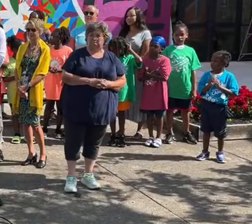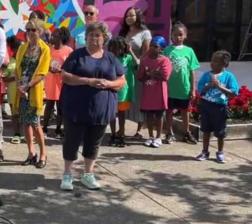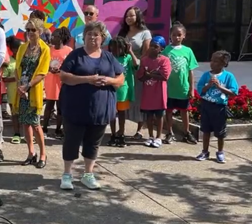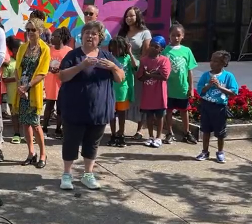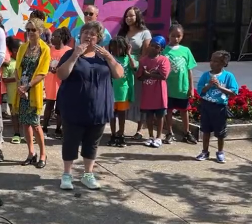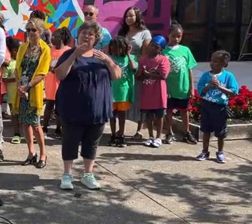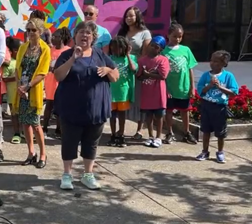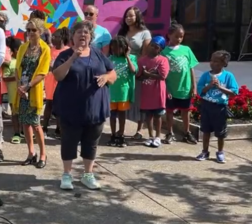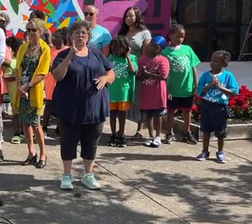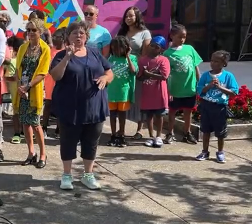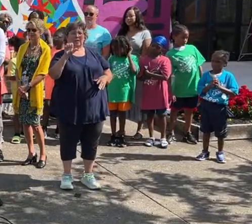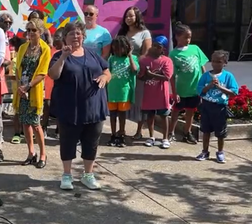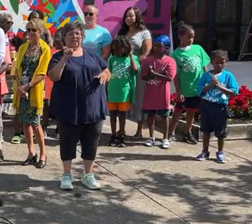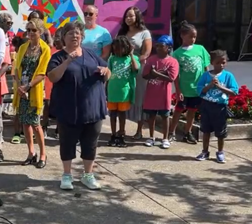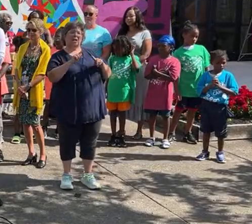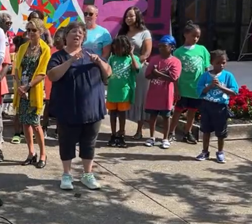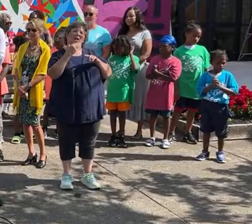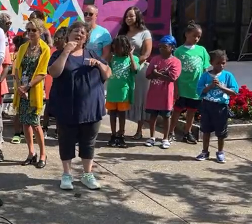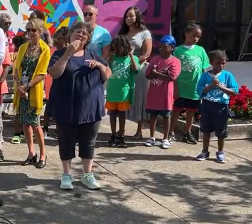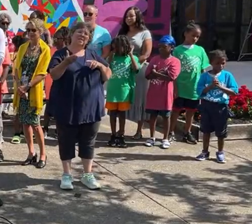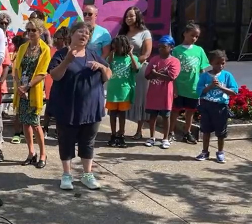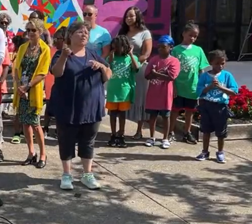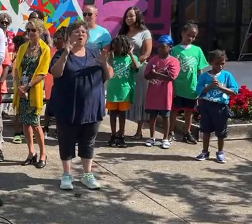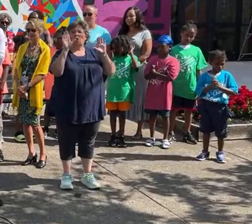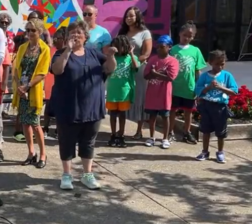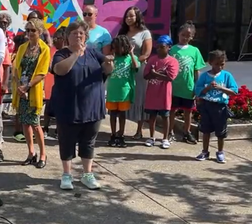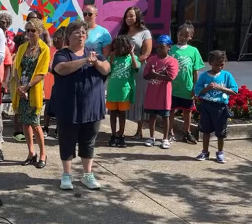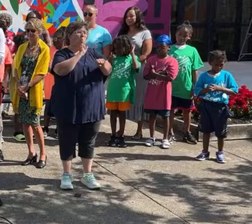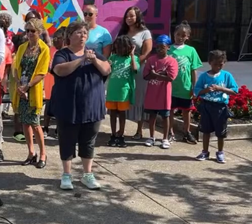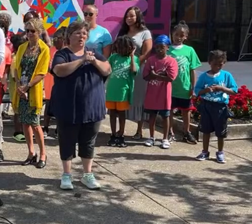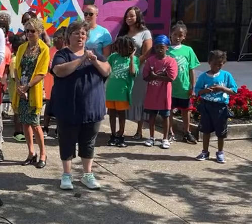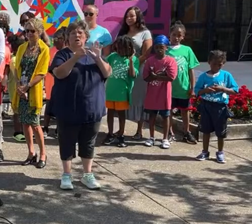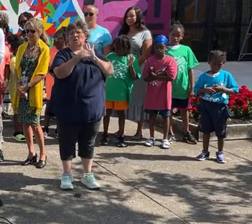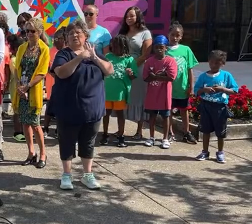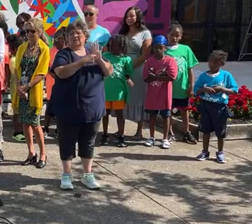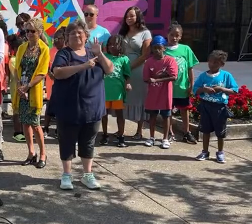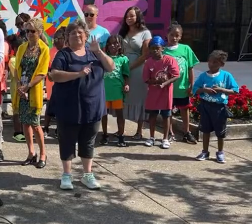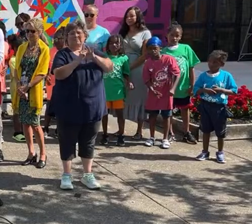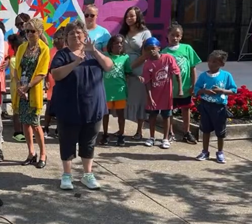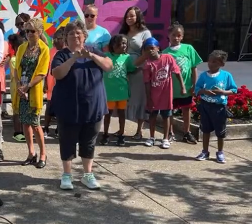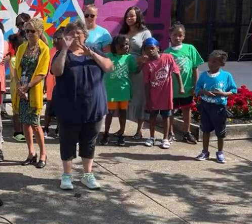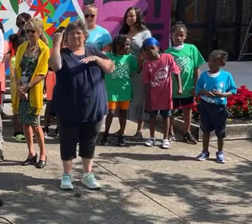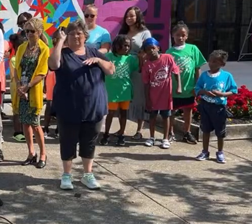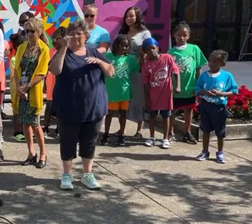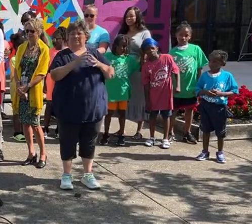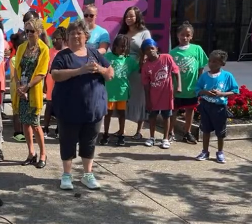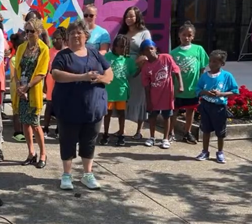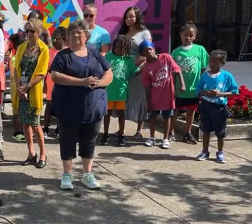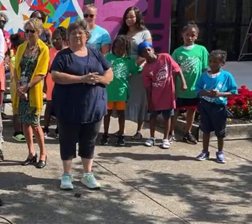Thank you, Edris, and thank you for your incredible work, which is dotting the landscape in Buffalo.